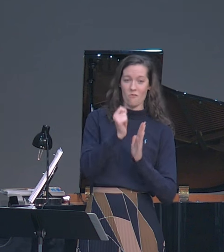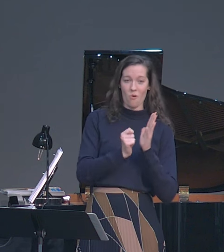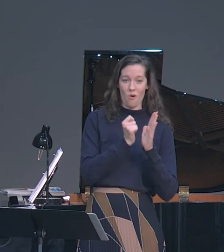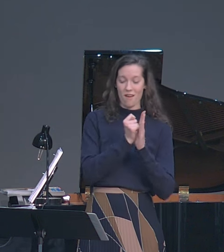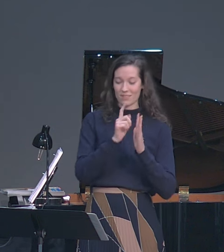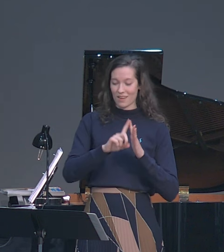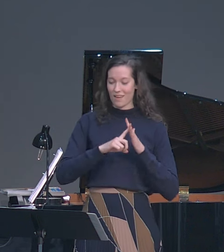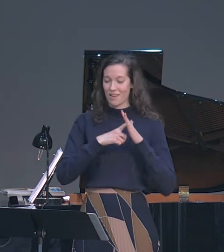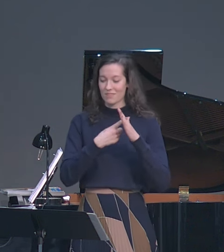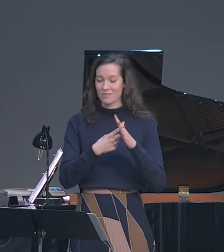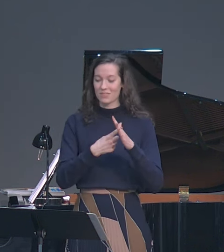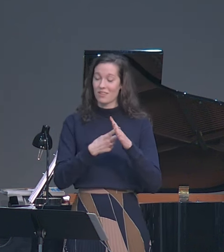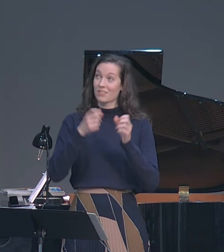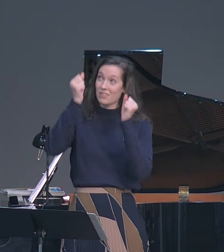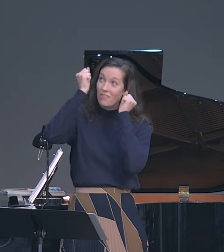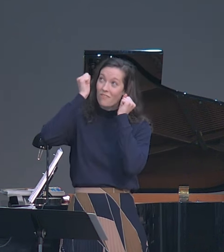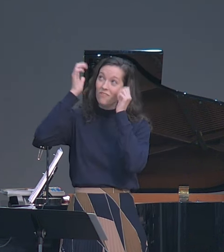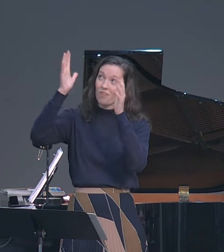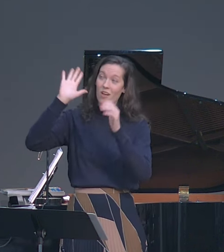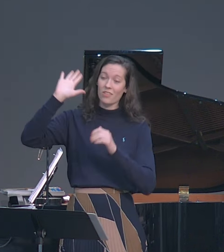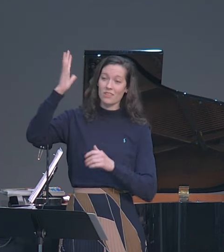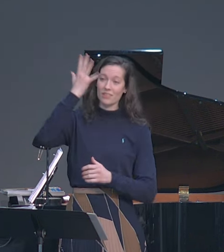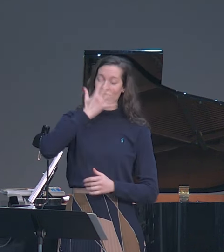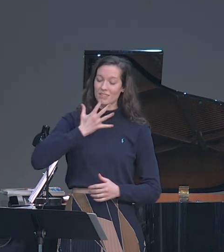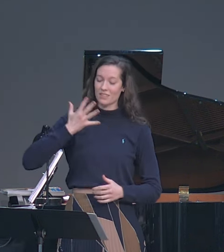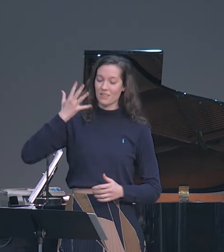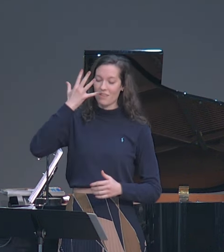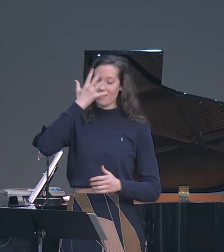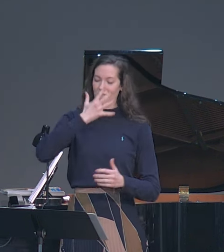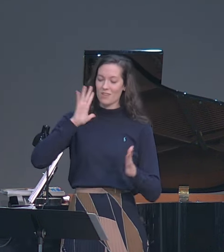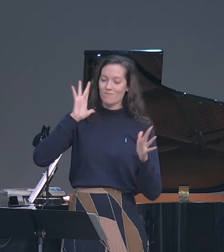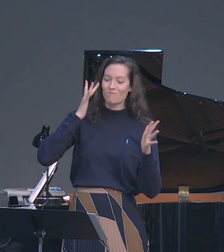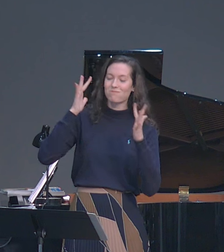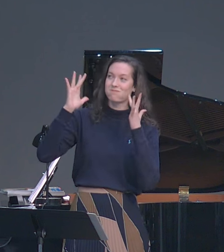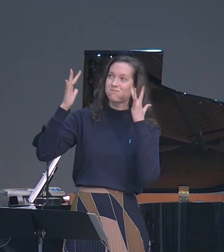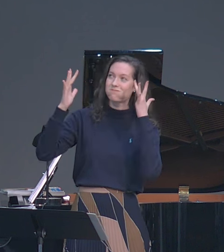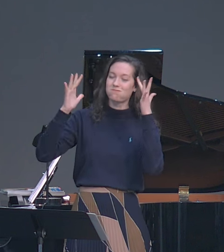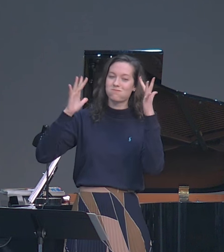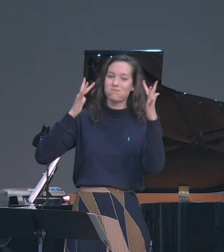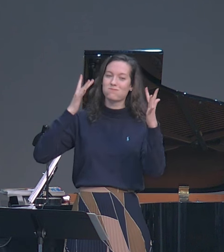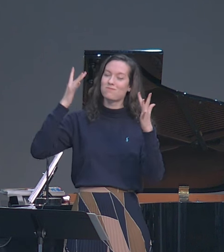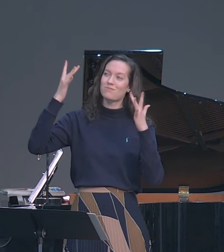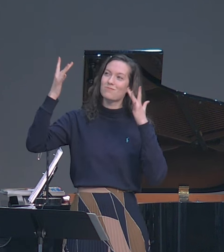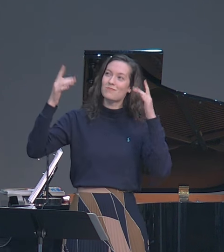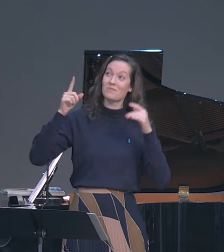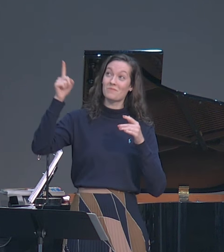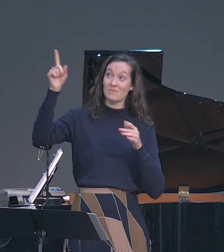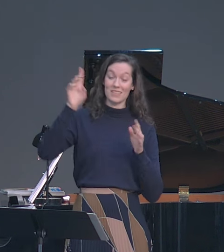Father, before the dawn of time,